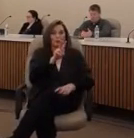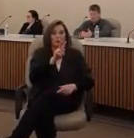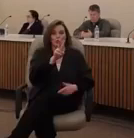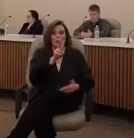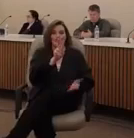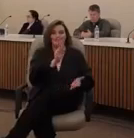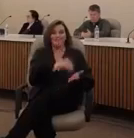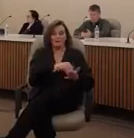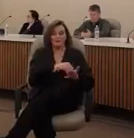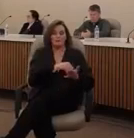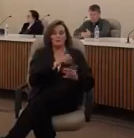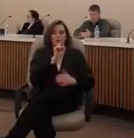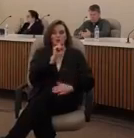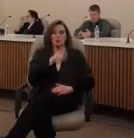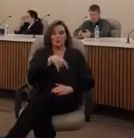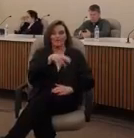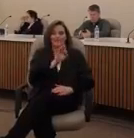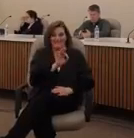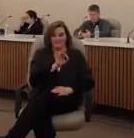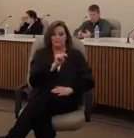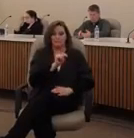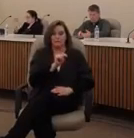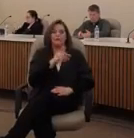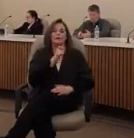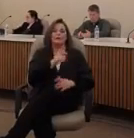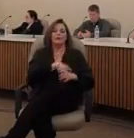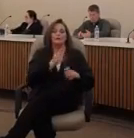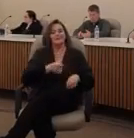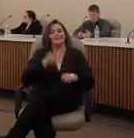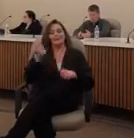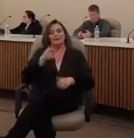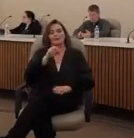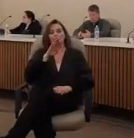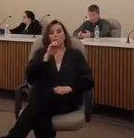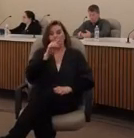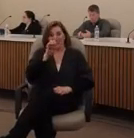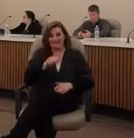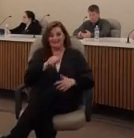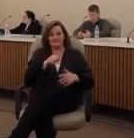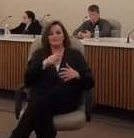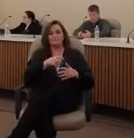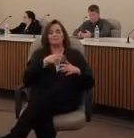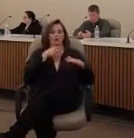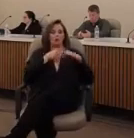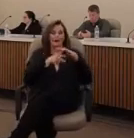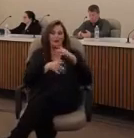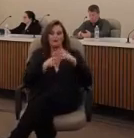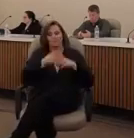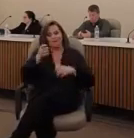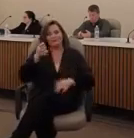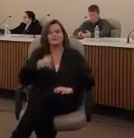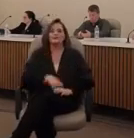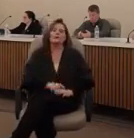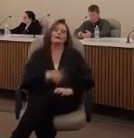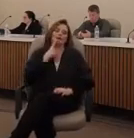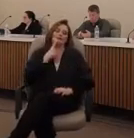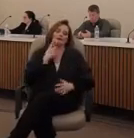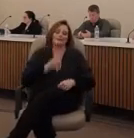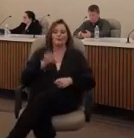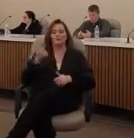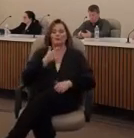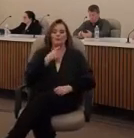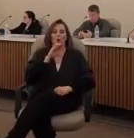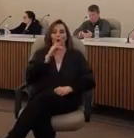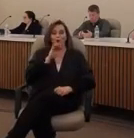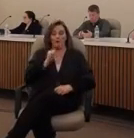just kind of repurpose the interior. So they're going to demolish and remove the bays. Okay. That involves removing the oil separator and kind of